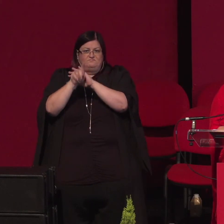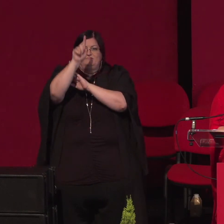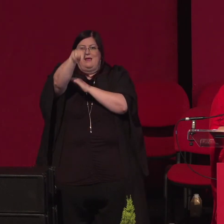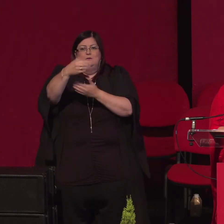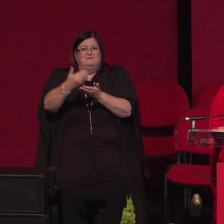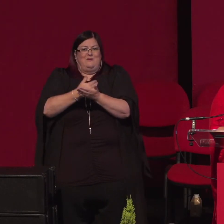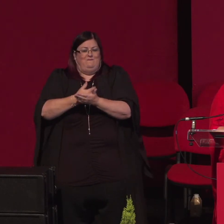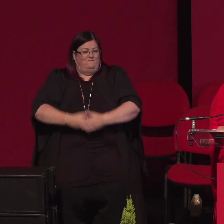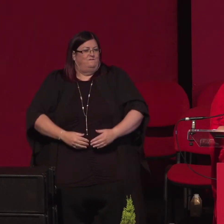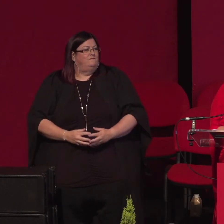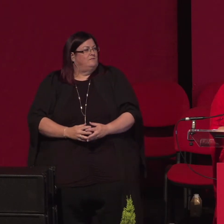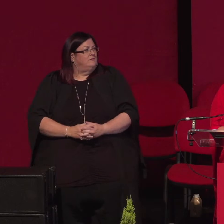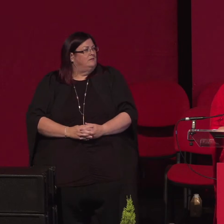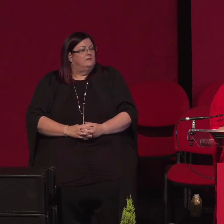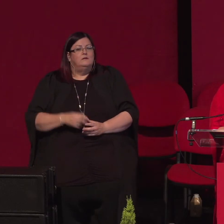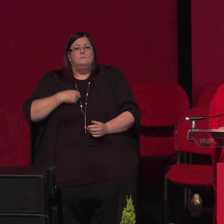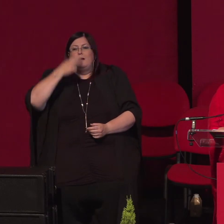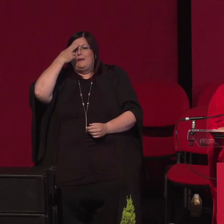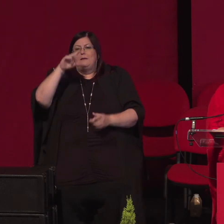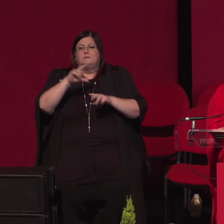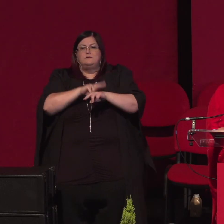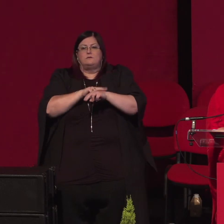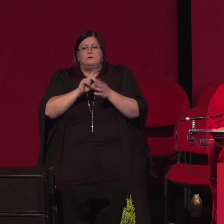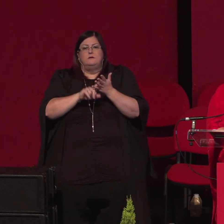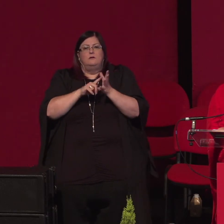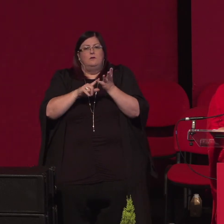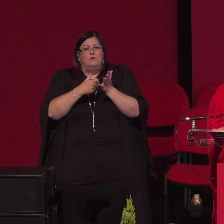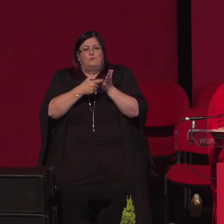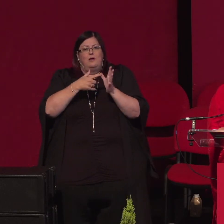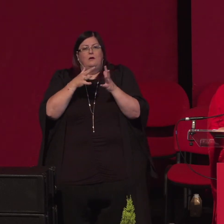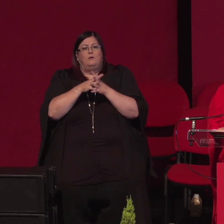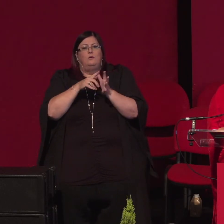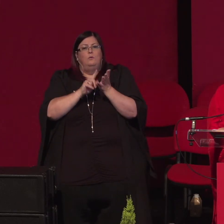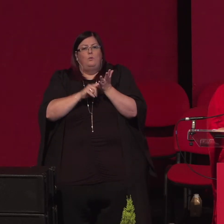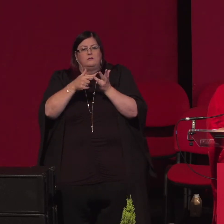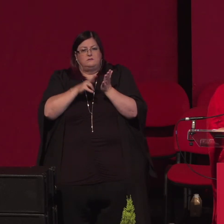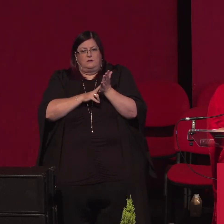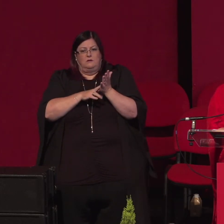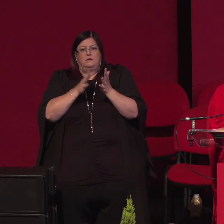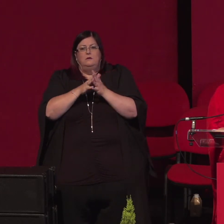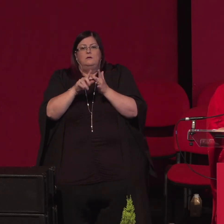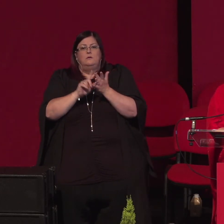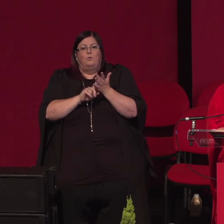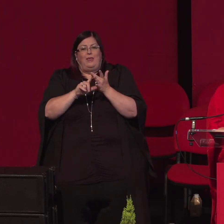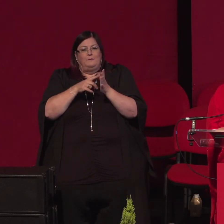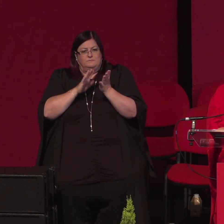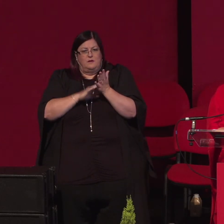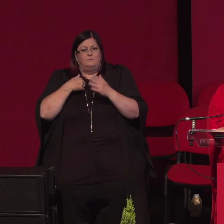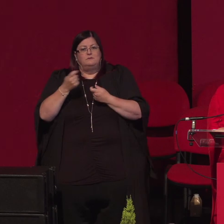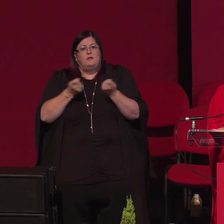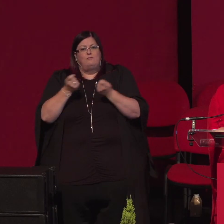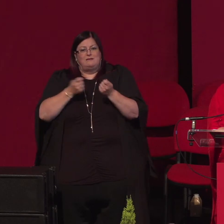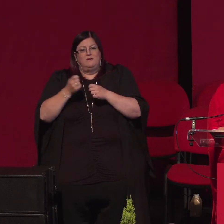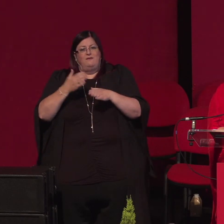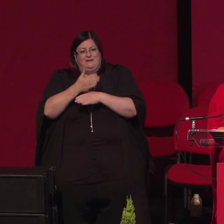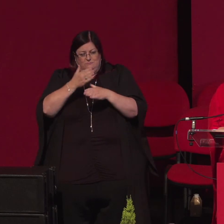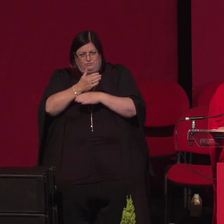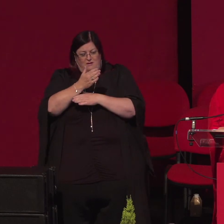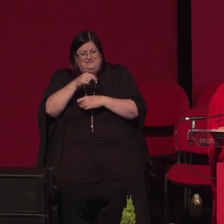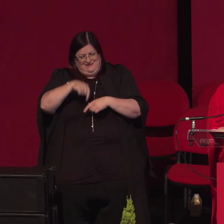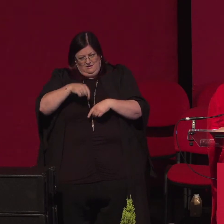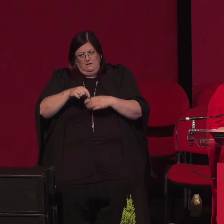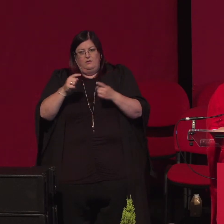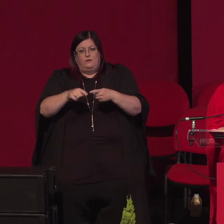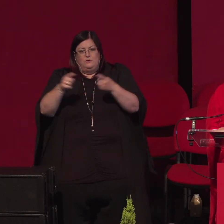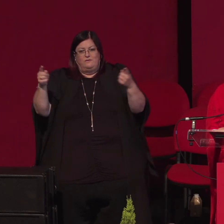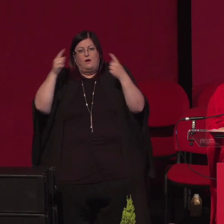safely. My name is Dr. Laura Walton-Williams, and I'm the Director of Enterprise Education here at Staffordshire University. I